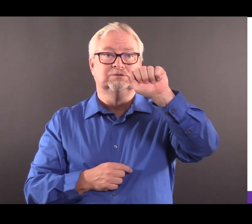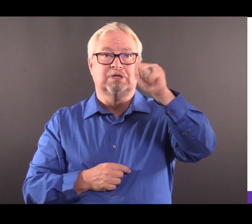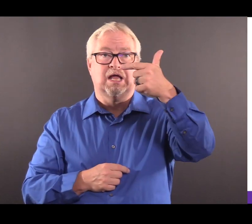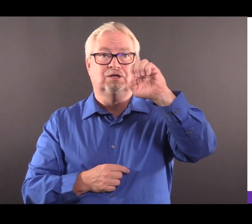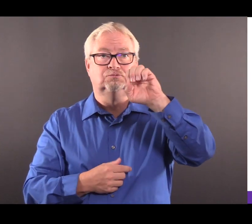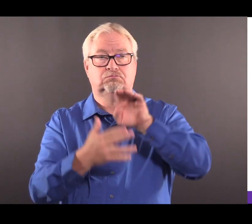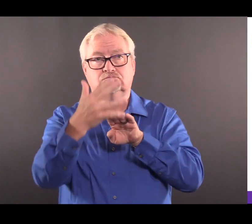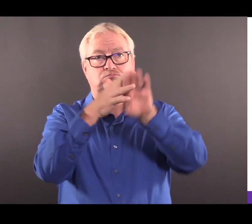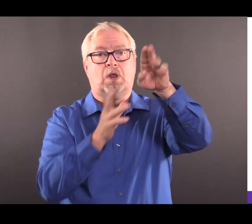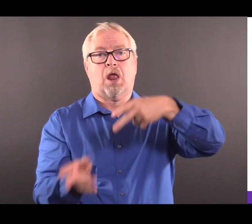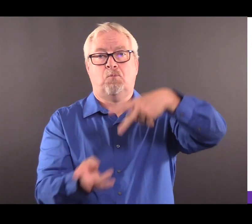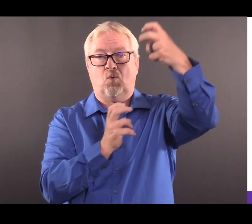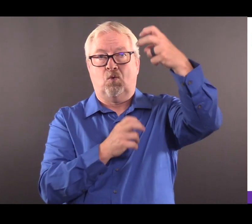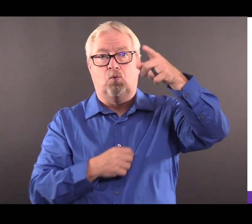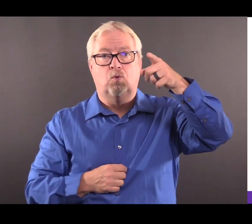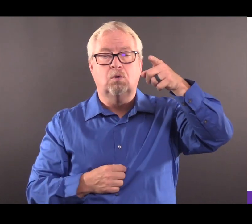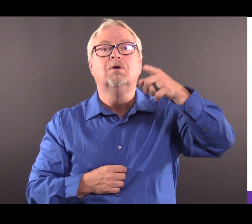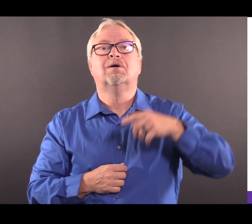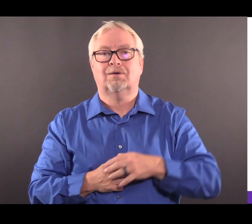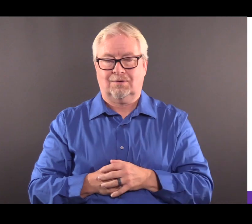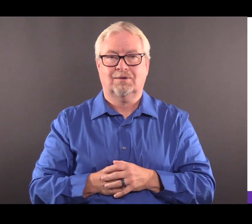reports to SAGE.